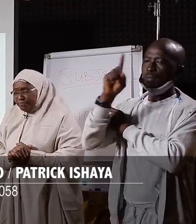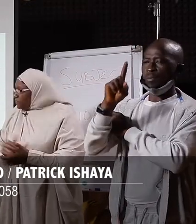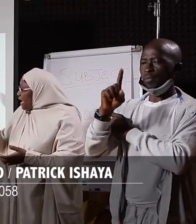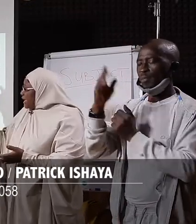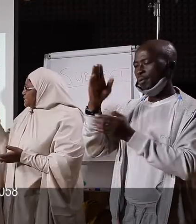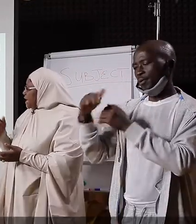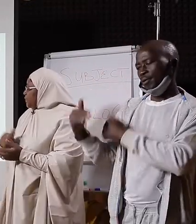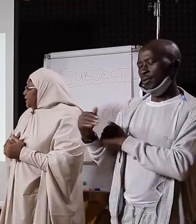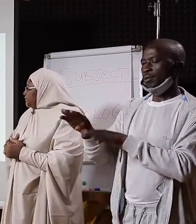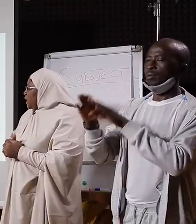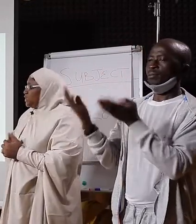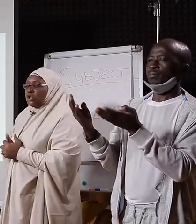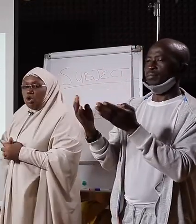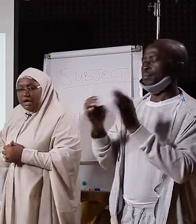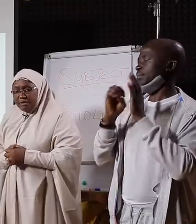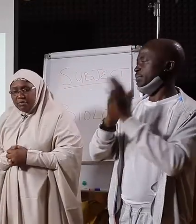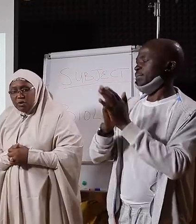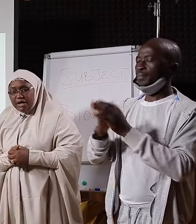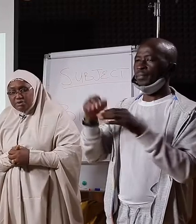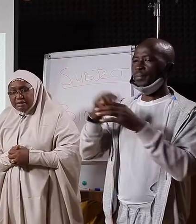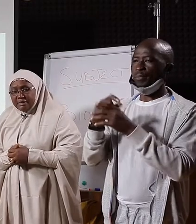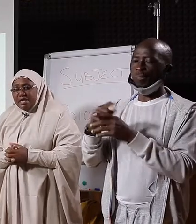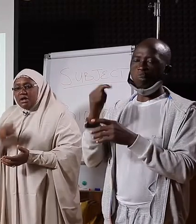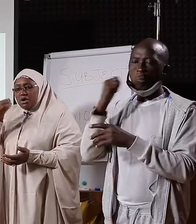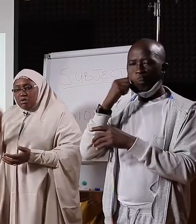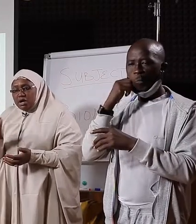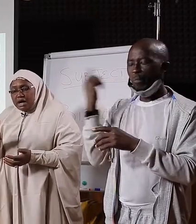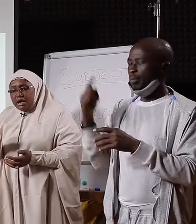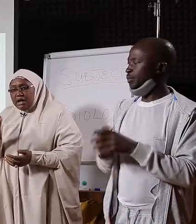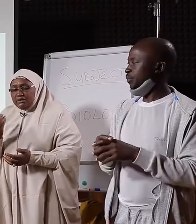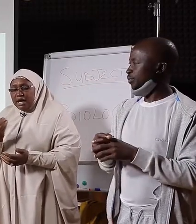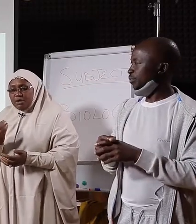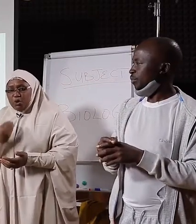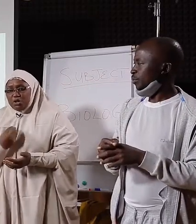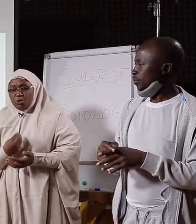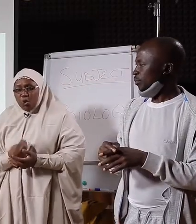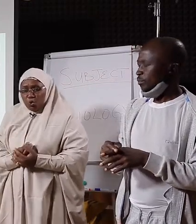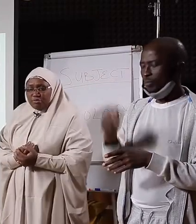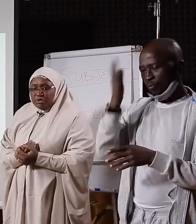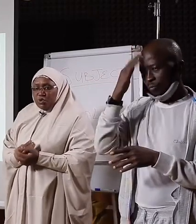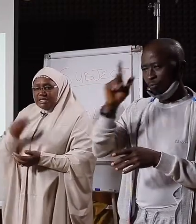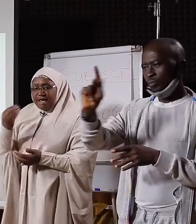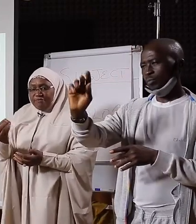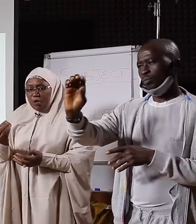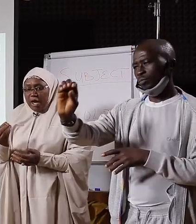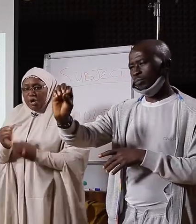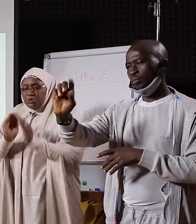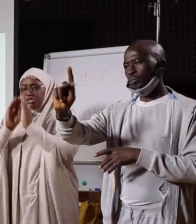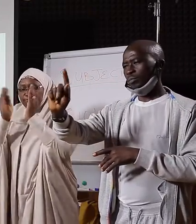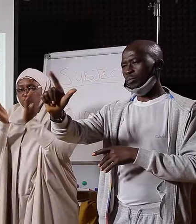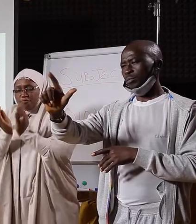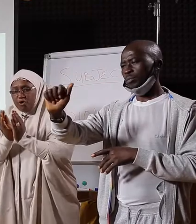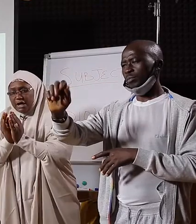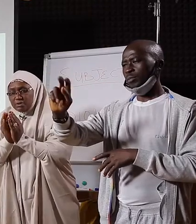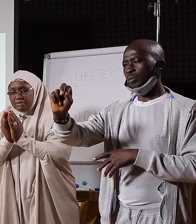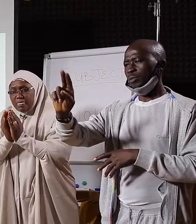open. An example is found in kola nut. I think we call it goro. So it's everywhere. When you see